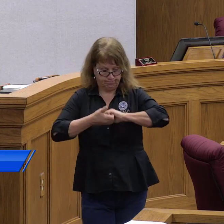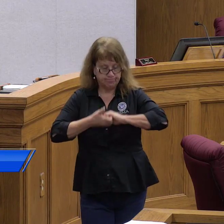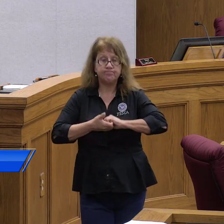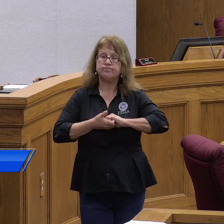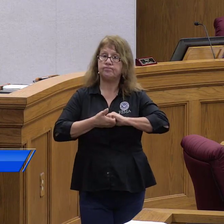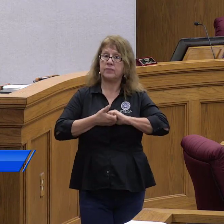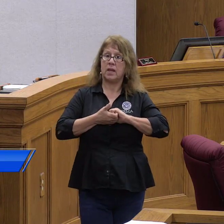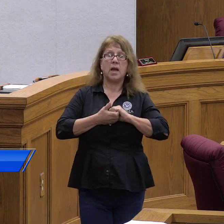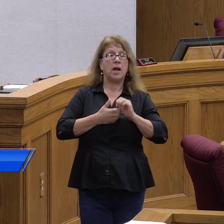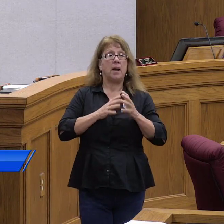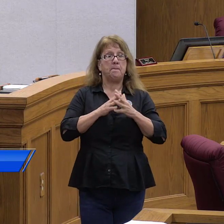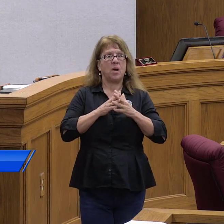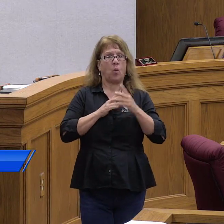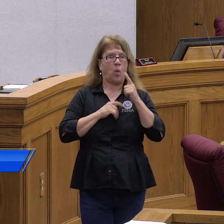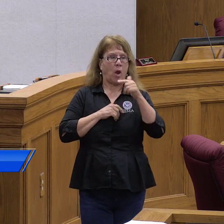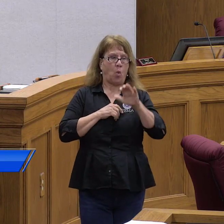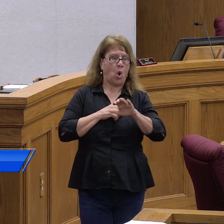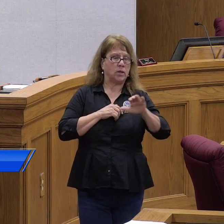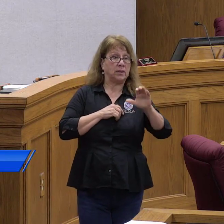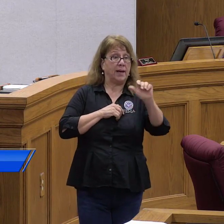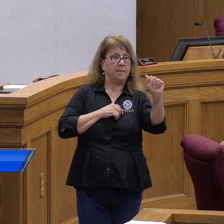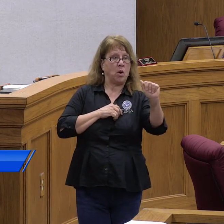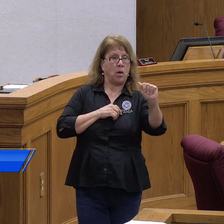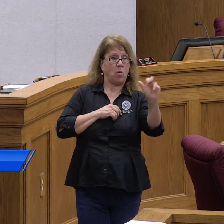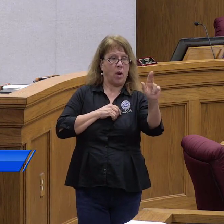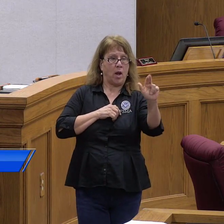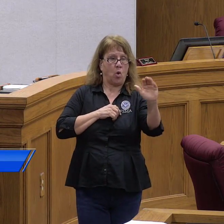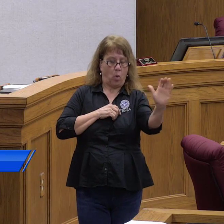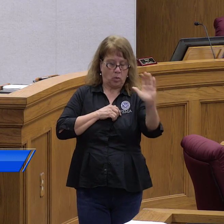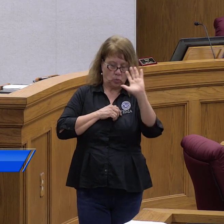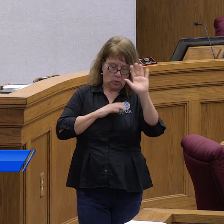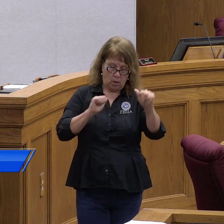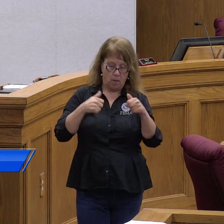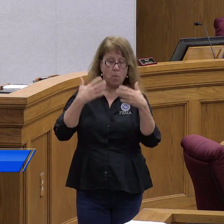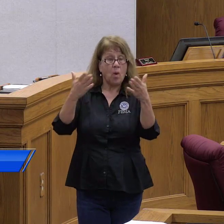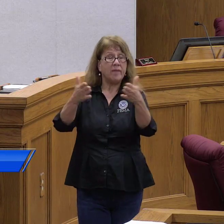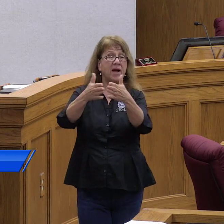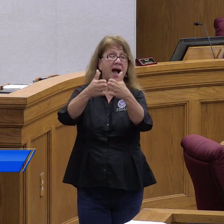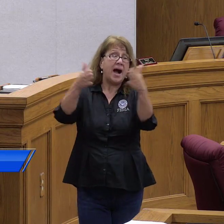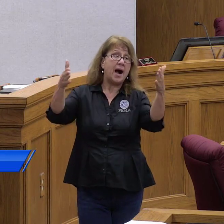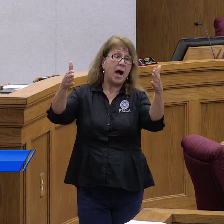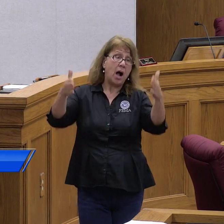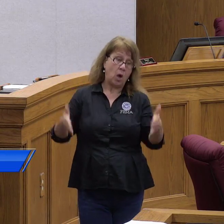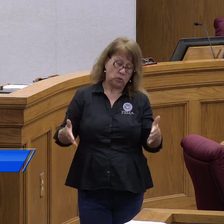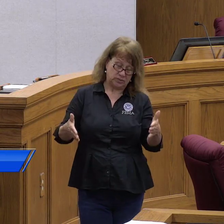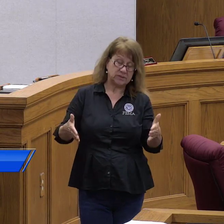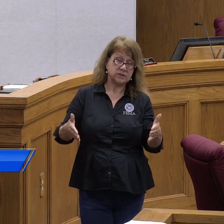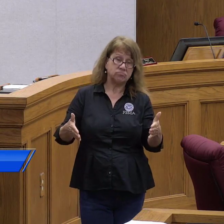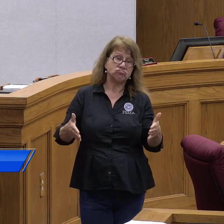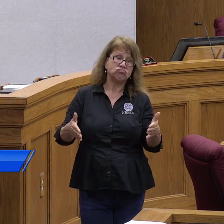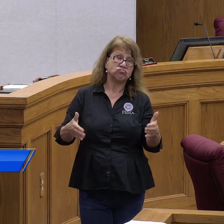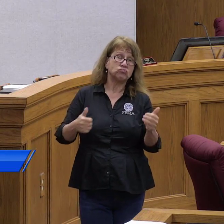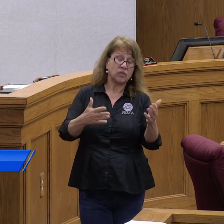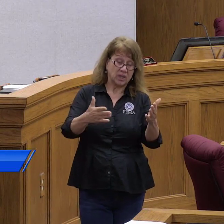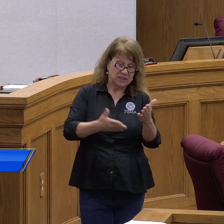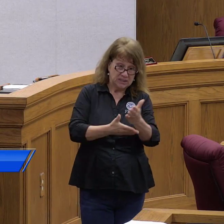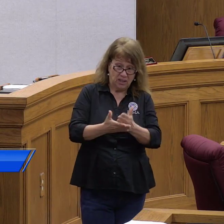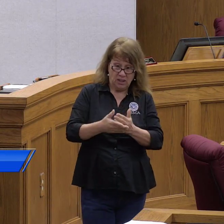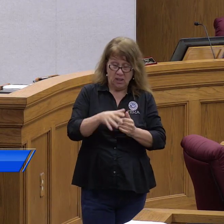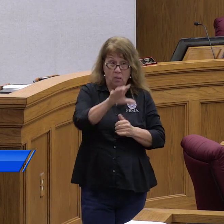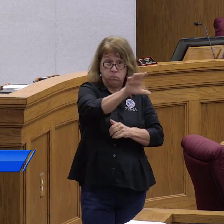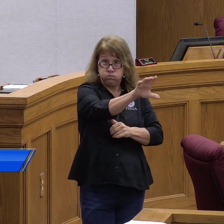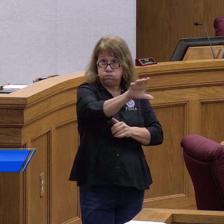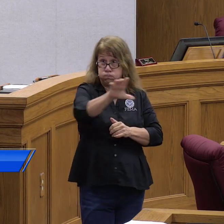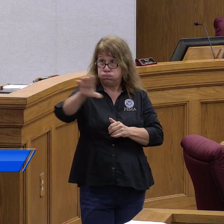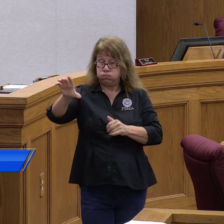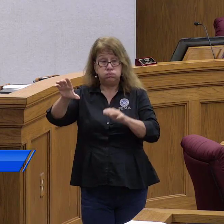and will continue to provide extended emergency housing assistance for those homes who have been verified to have been destroyed or major